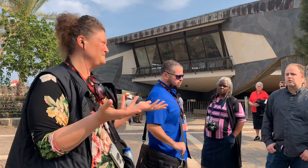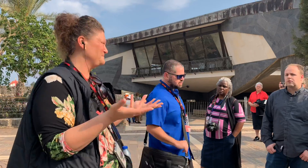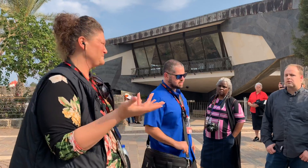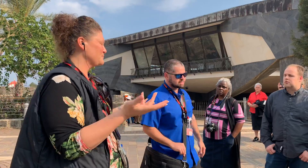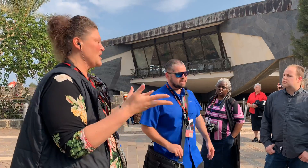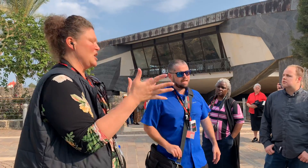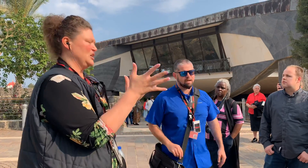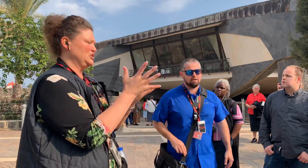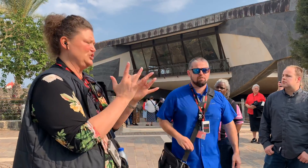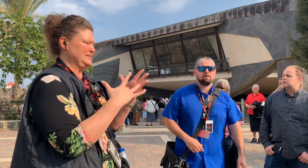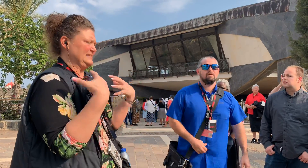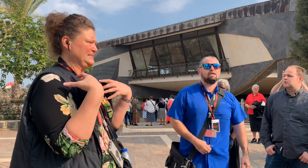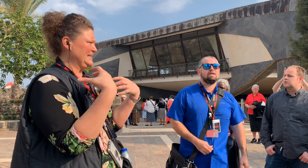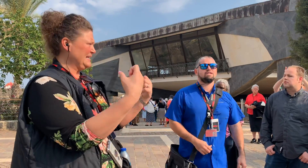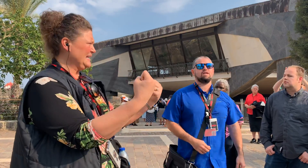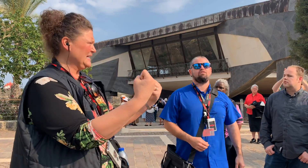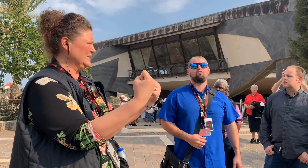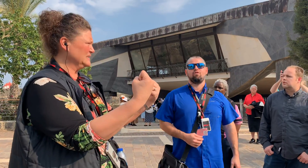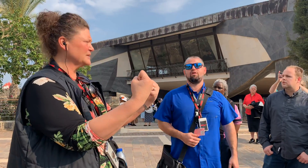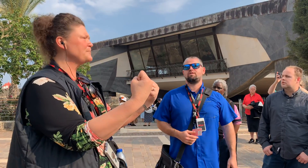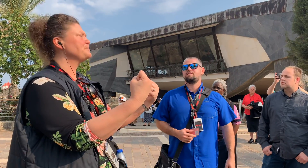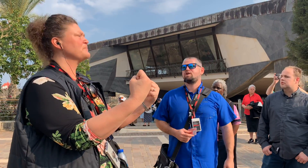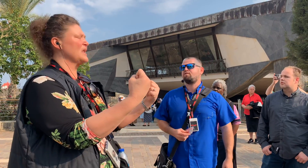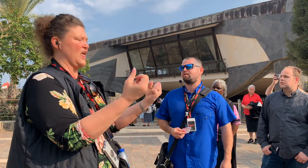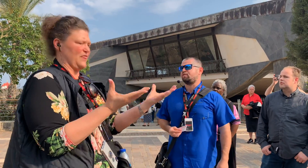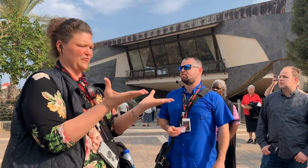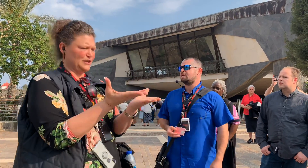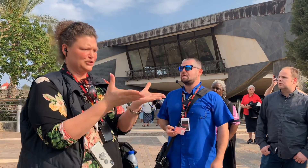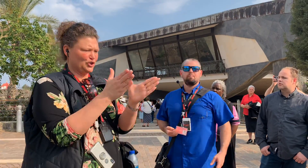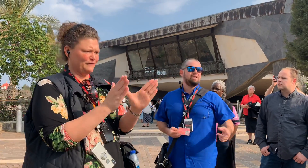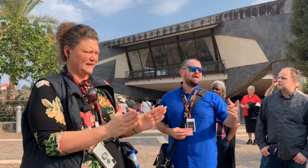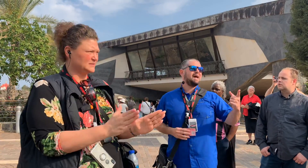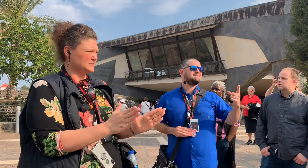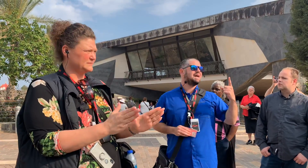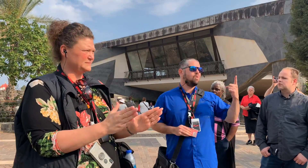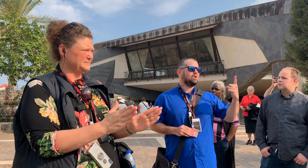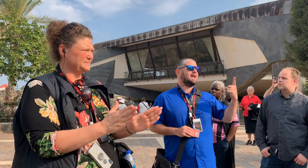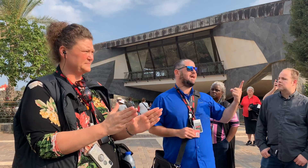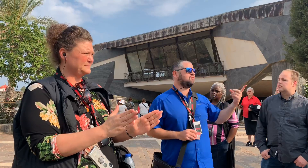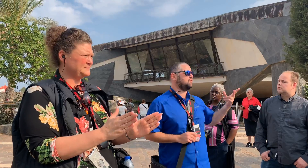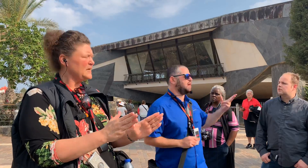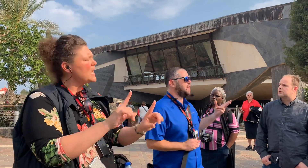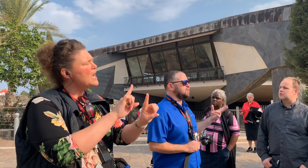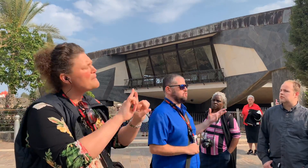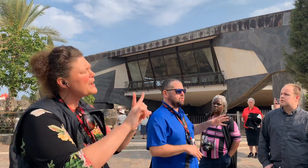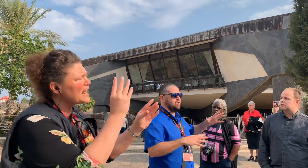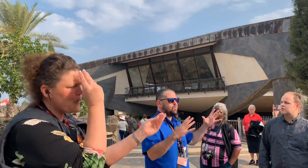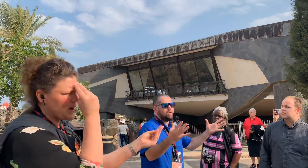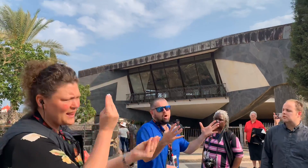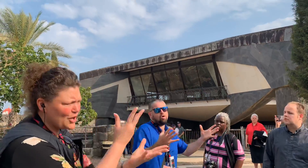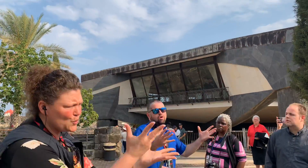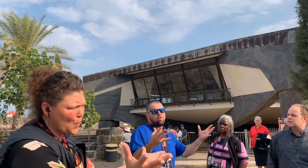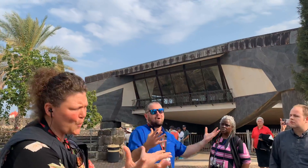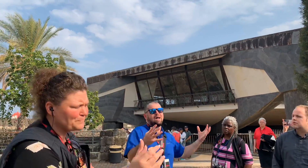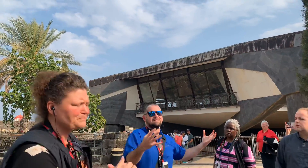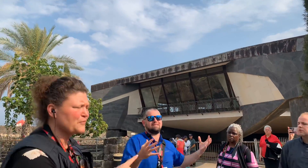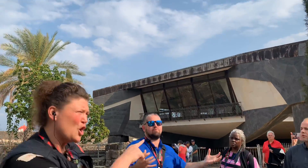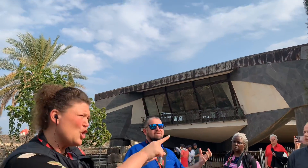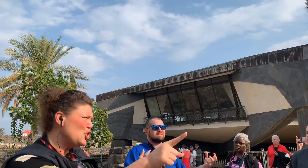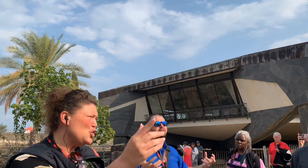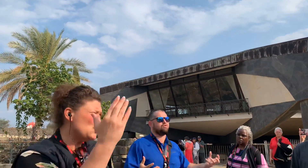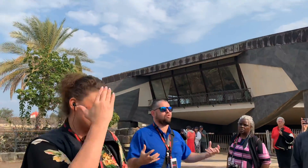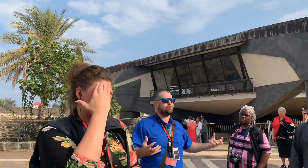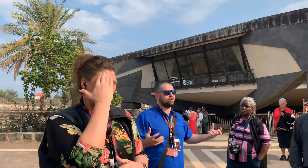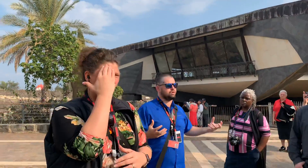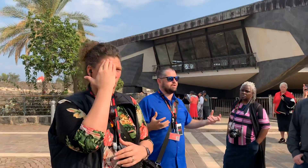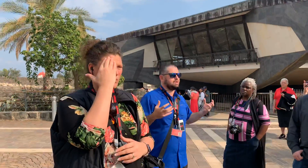that Jesus healed the centurion's servant. But guys, I would like to tell you, we all know what does it